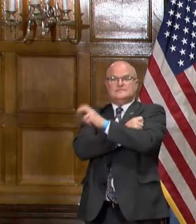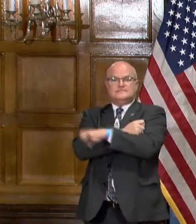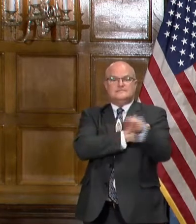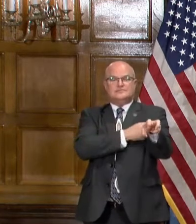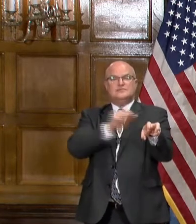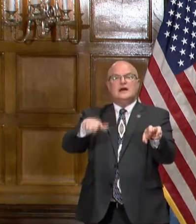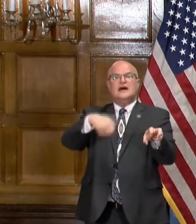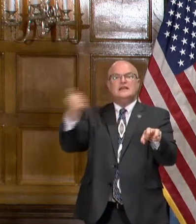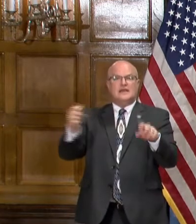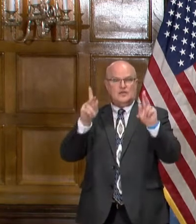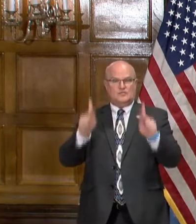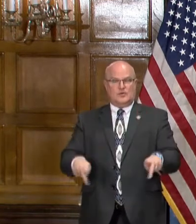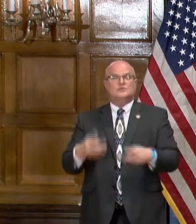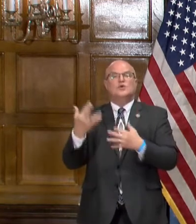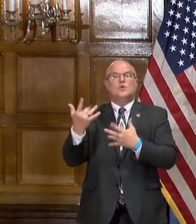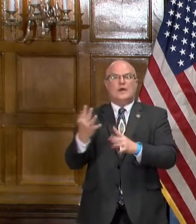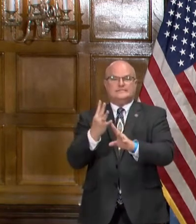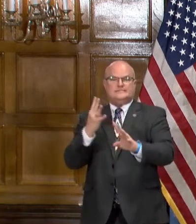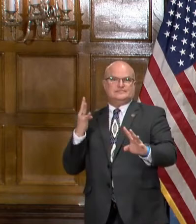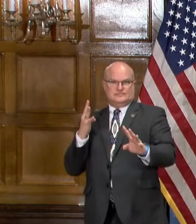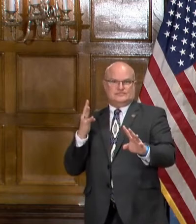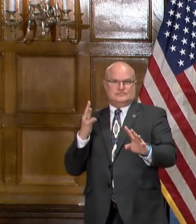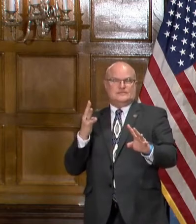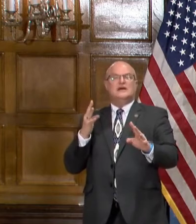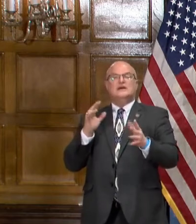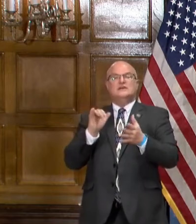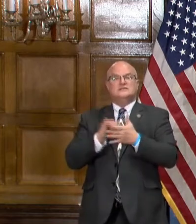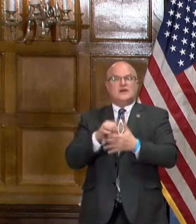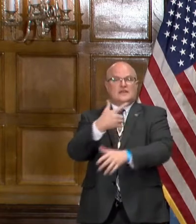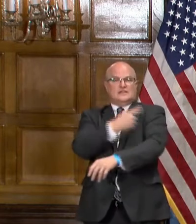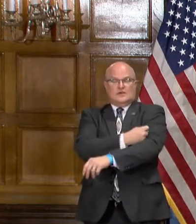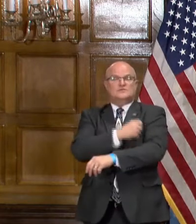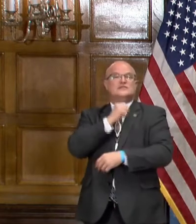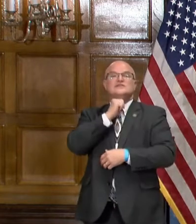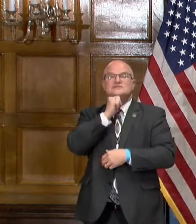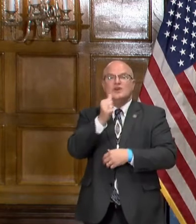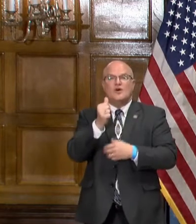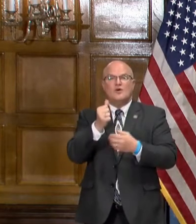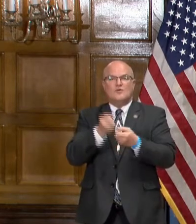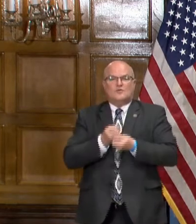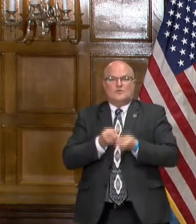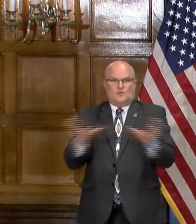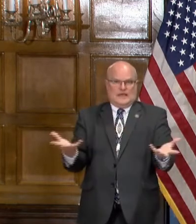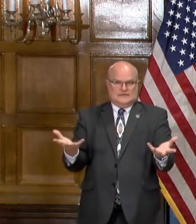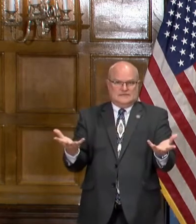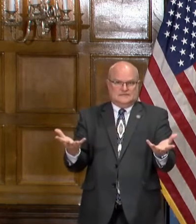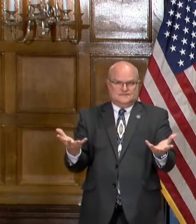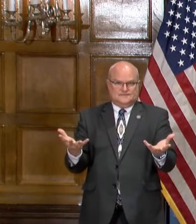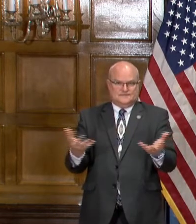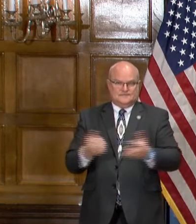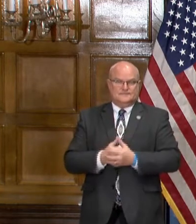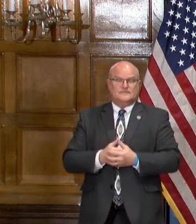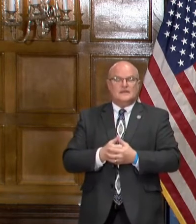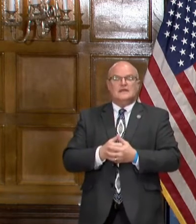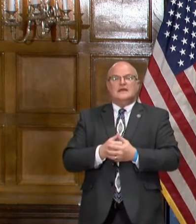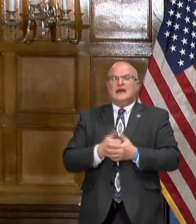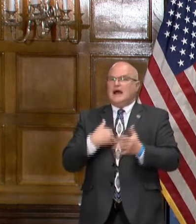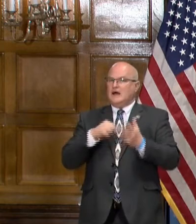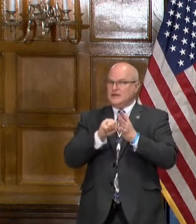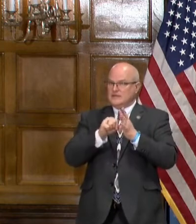redistributed to other people that are waiting in line so the doses do not spoil or go unused. Let